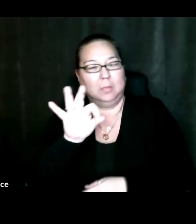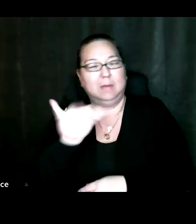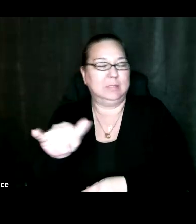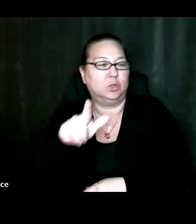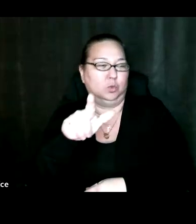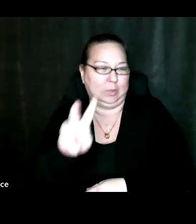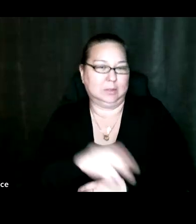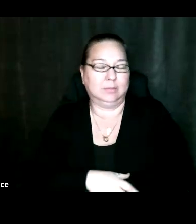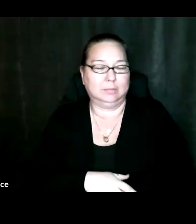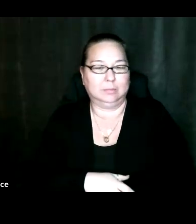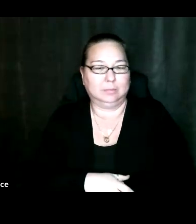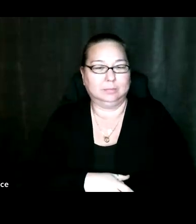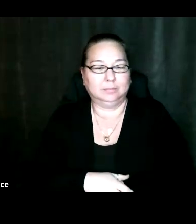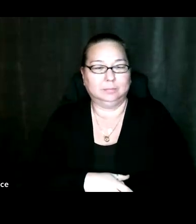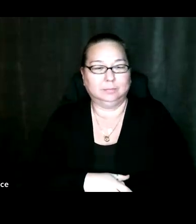leaders.